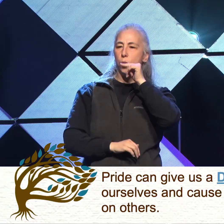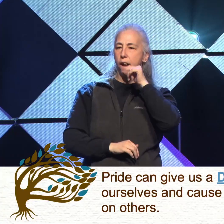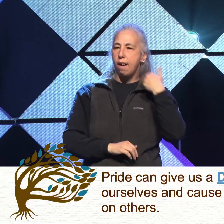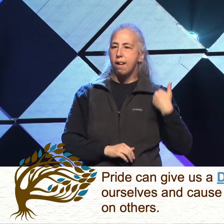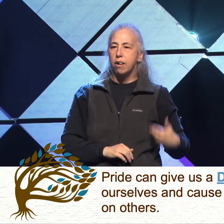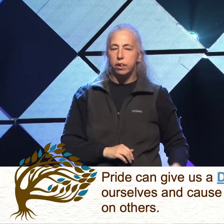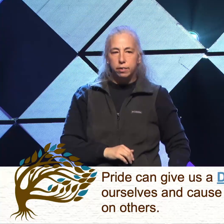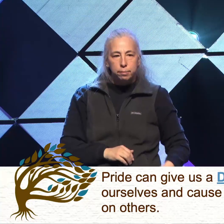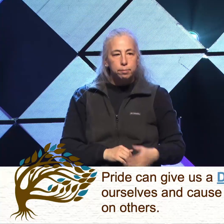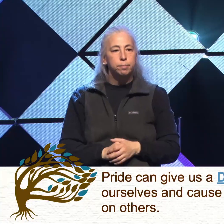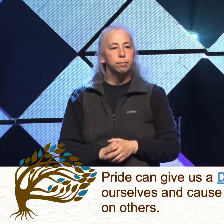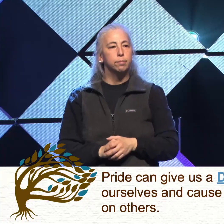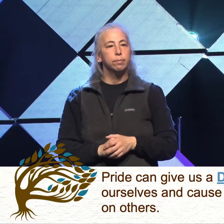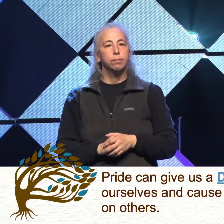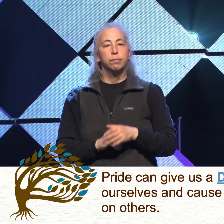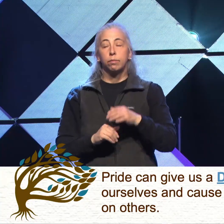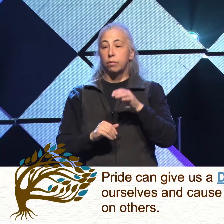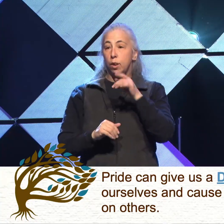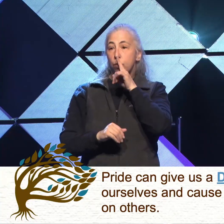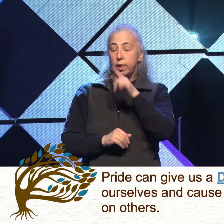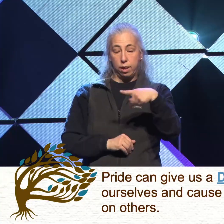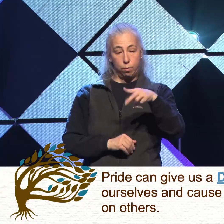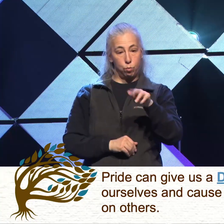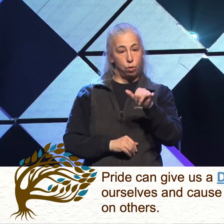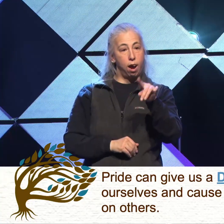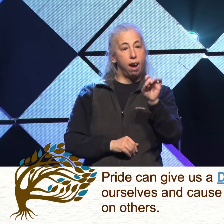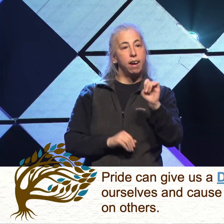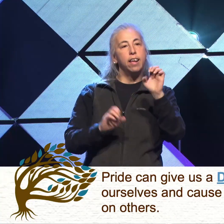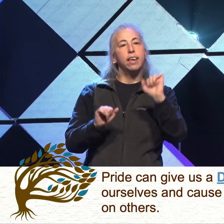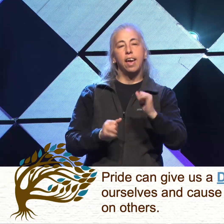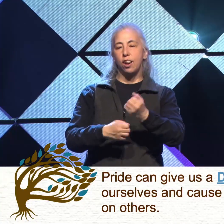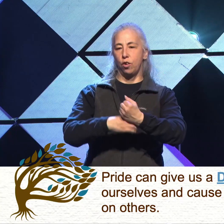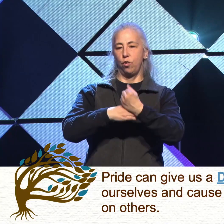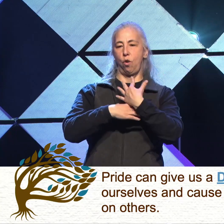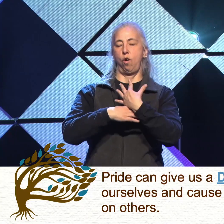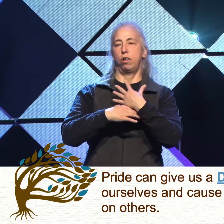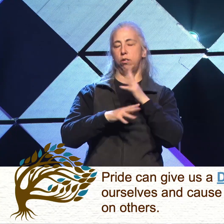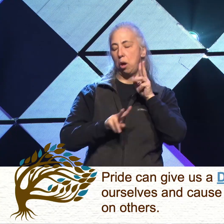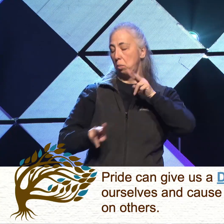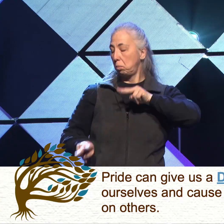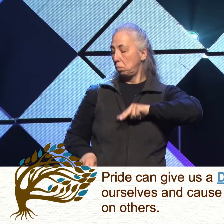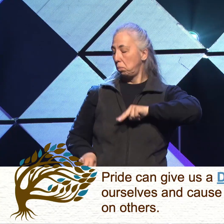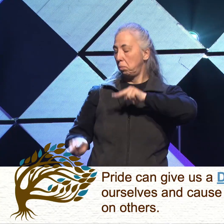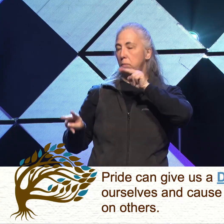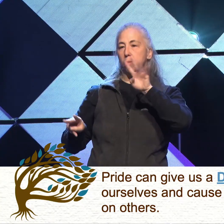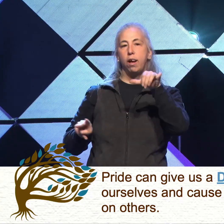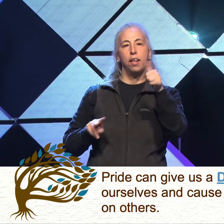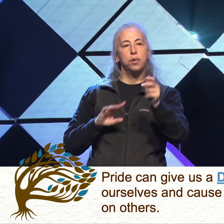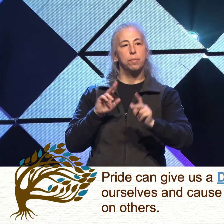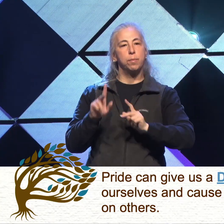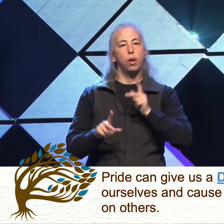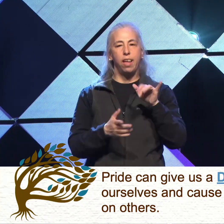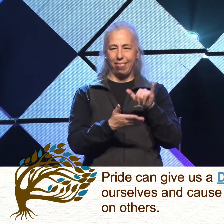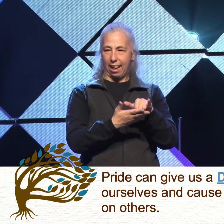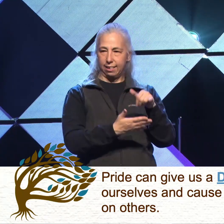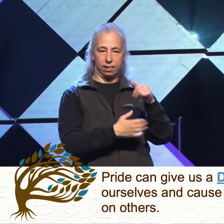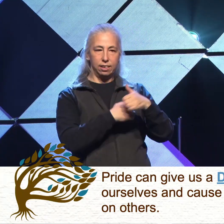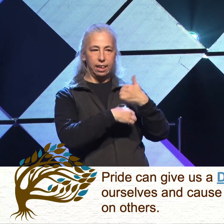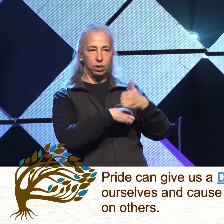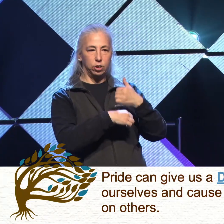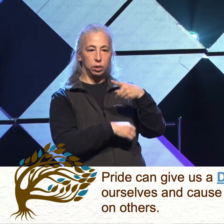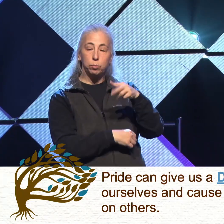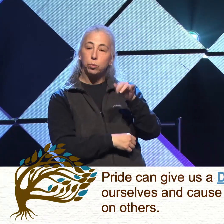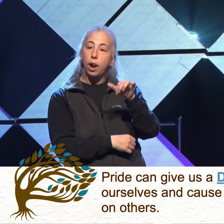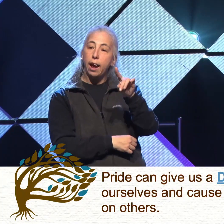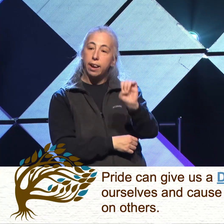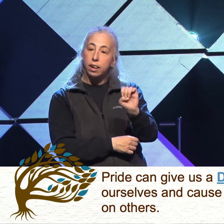can cause us to look down on others. That's the danger of pride right there. We don't see ourselves